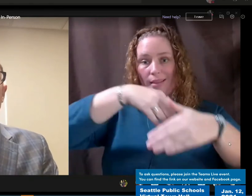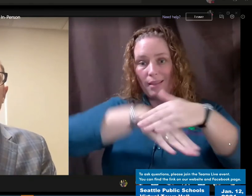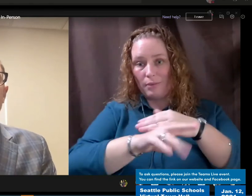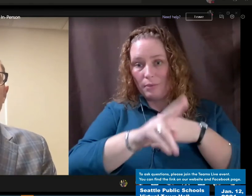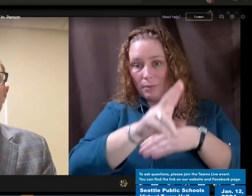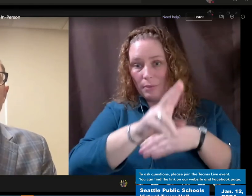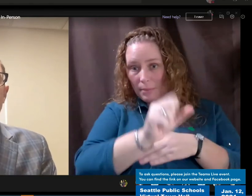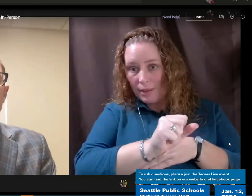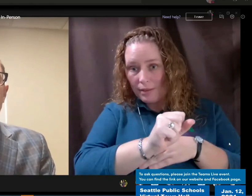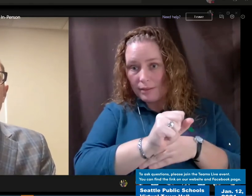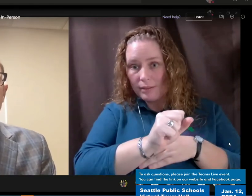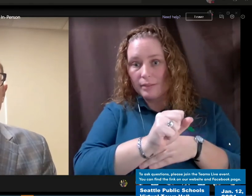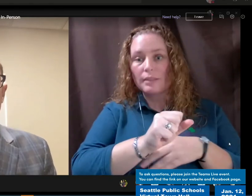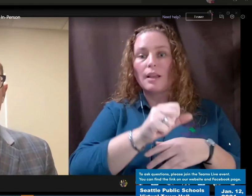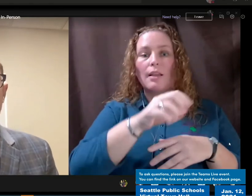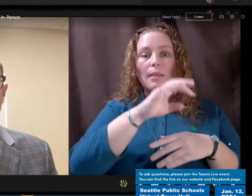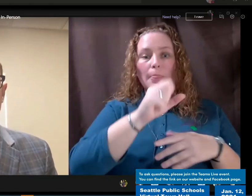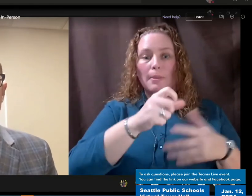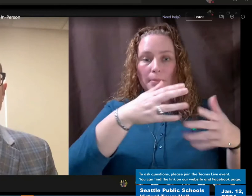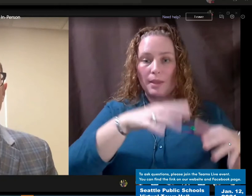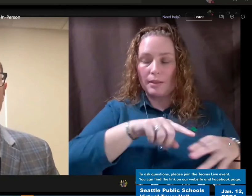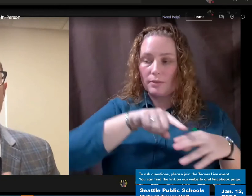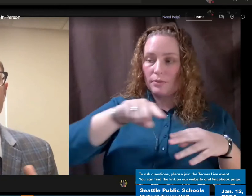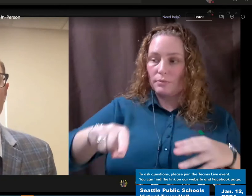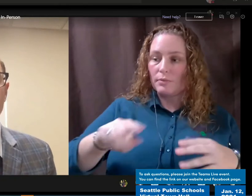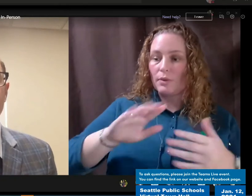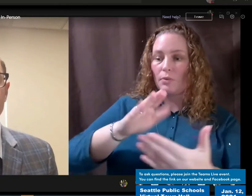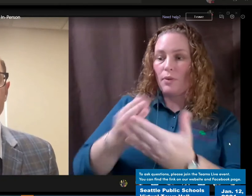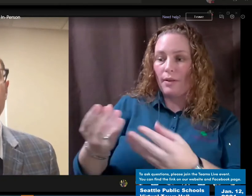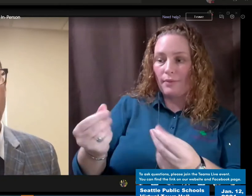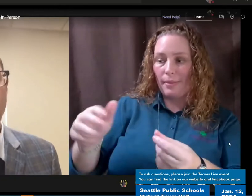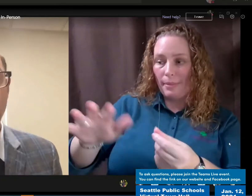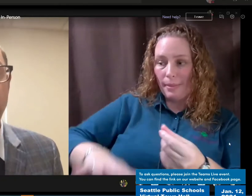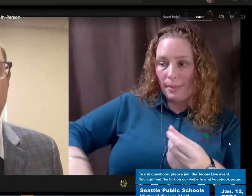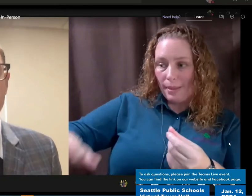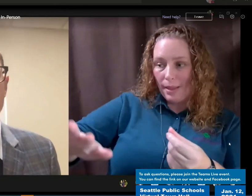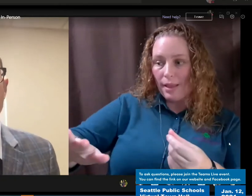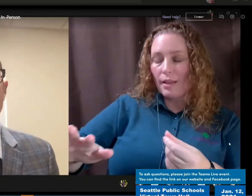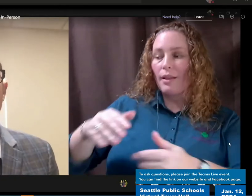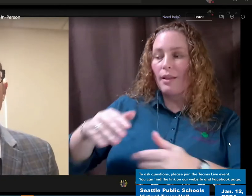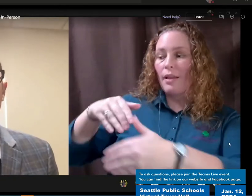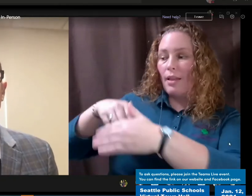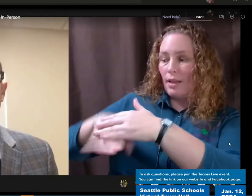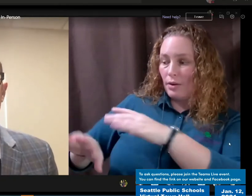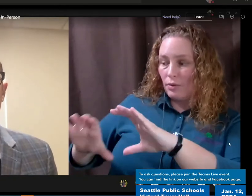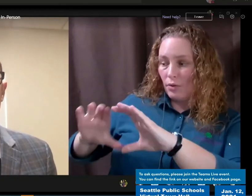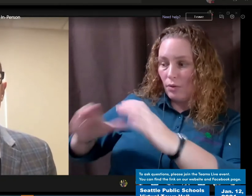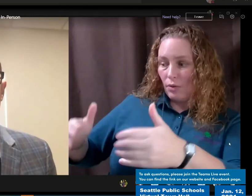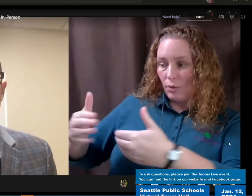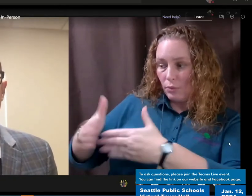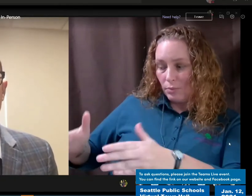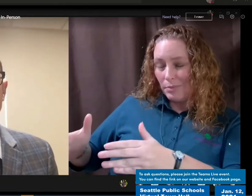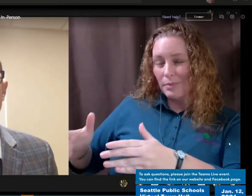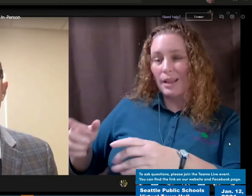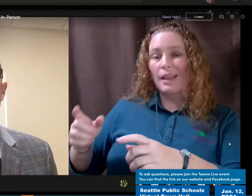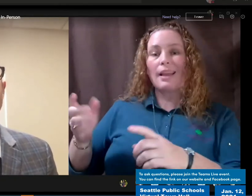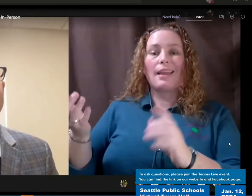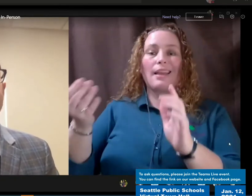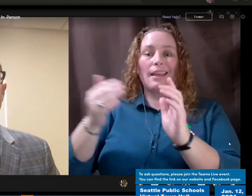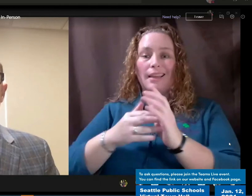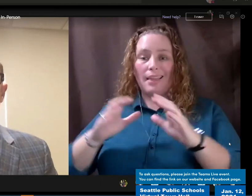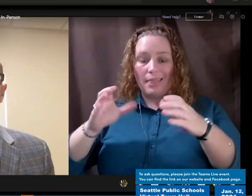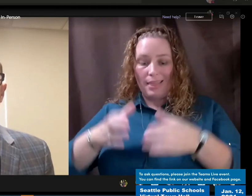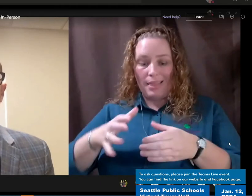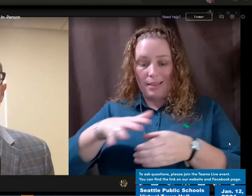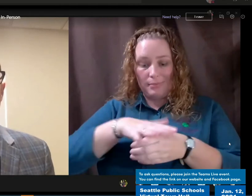safely locating them and getting inside the classroom, where again, they're working in this cohort model, so they're separated from others. And then the